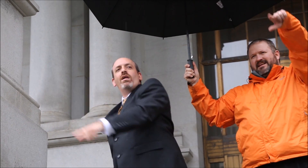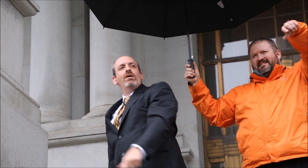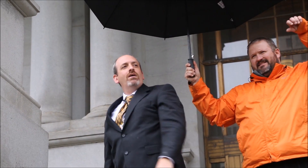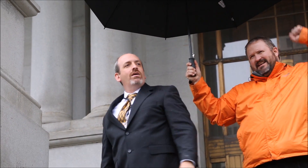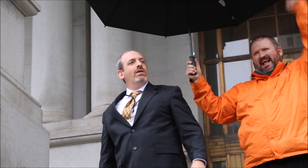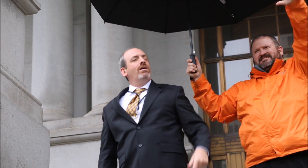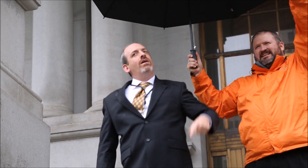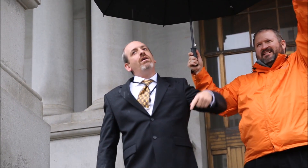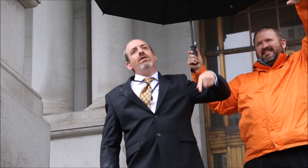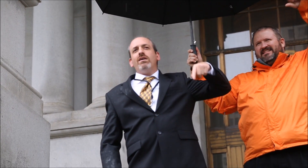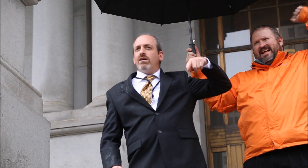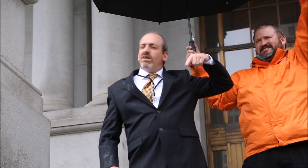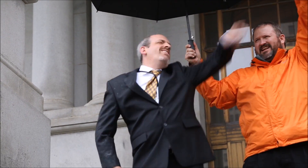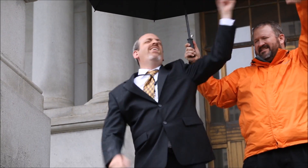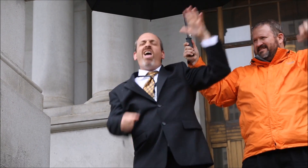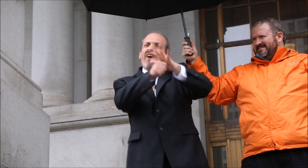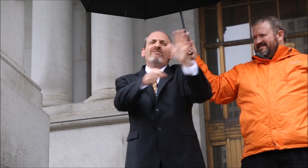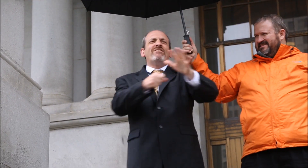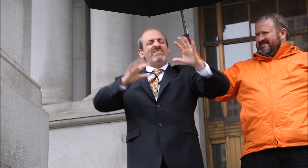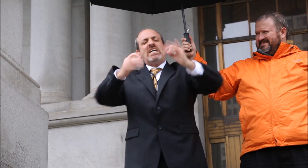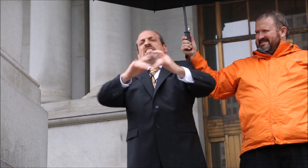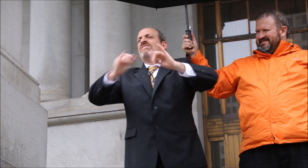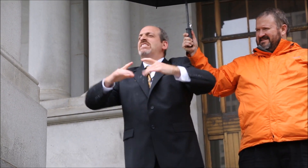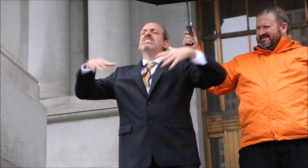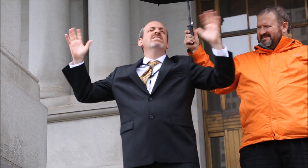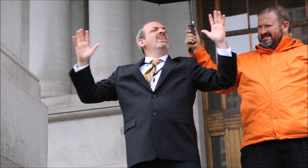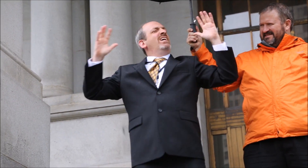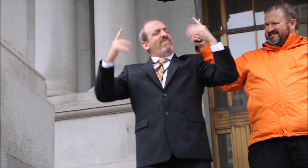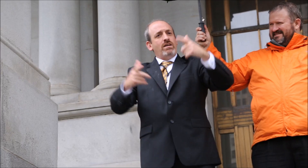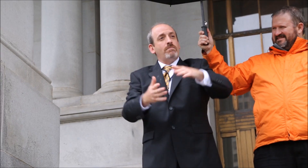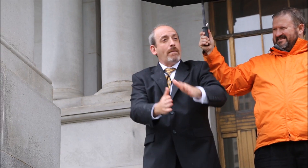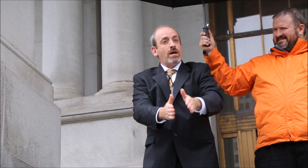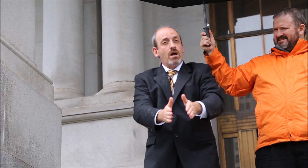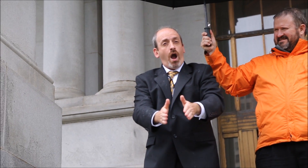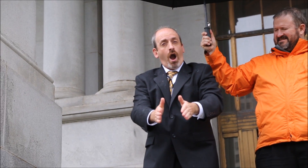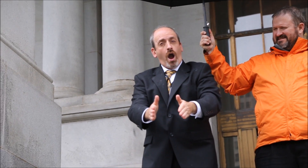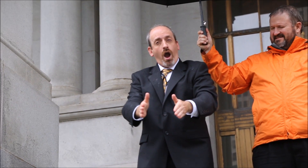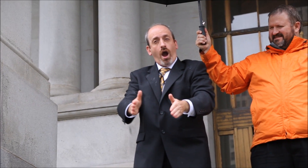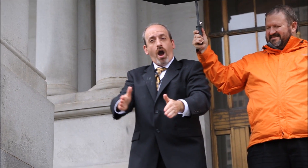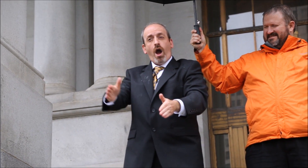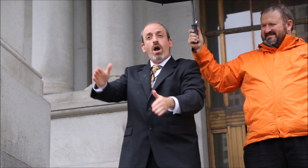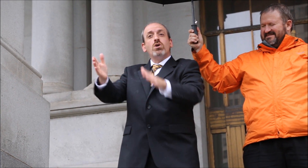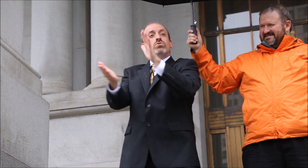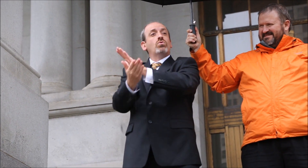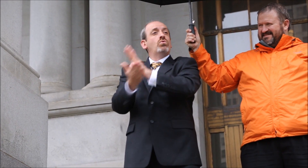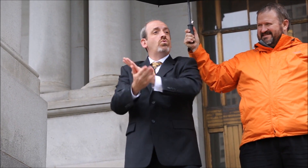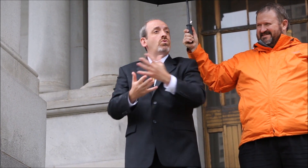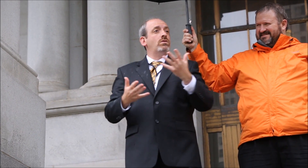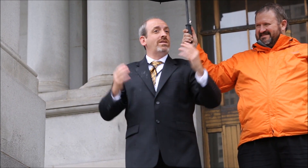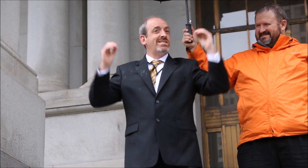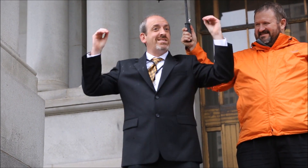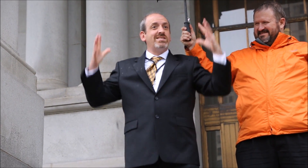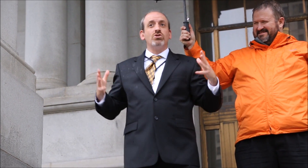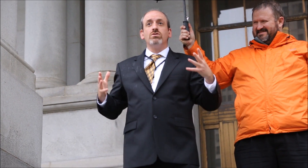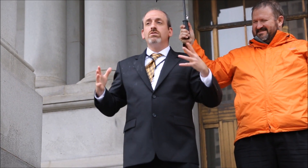need. The meetings that I've been involved with, every single person is saying, oh yes, of course, how, what can I do, how can I